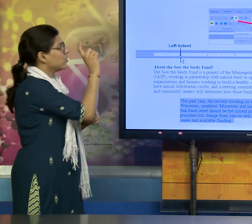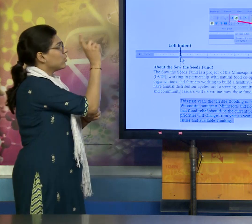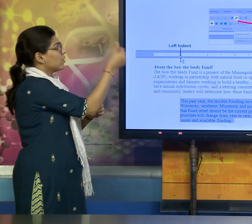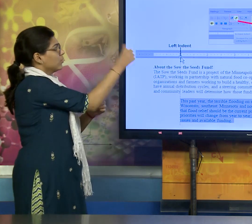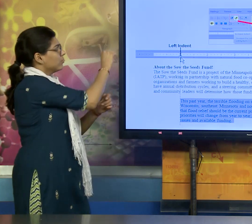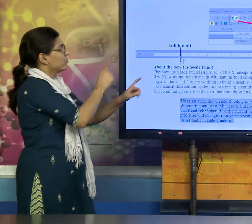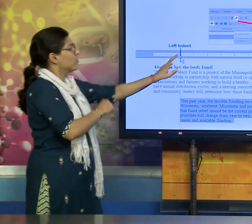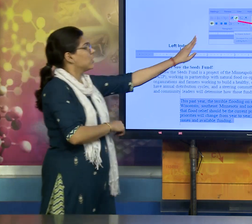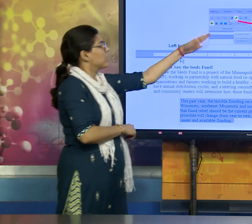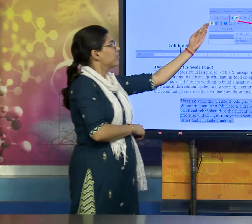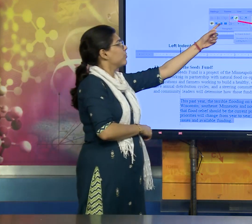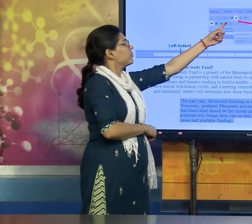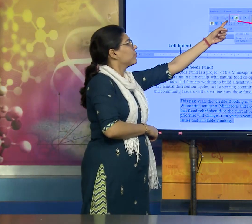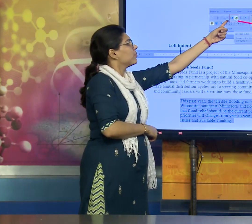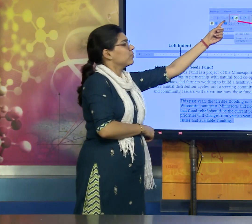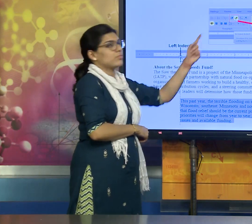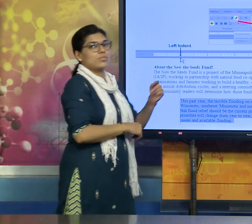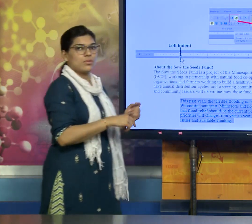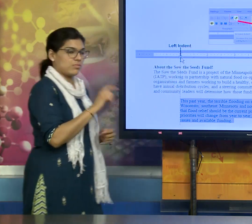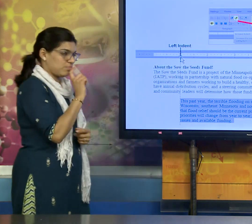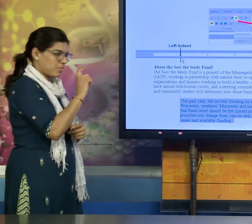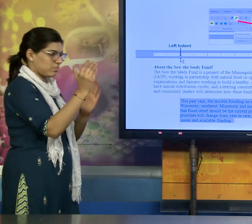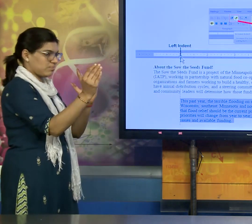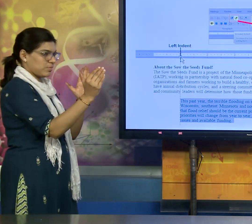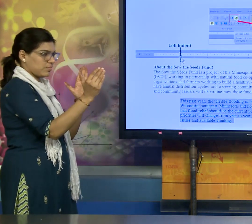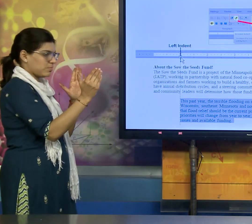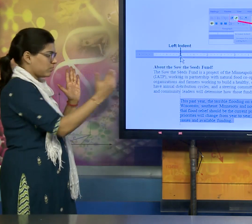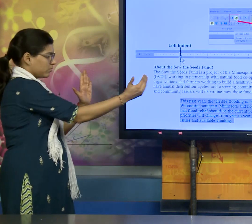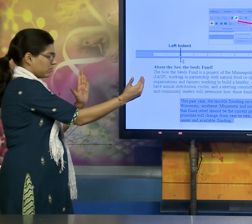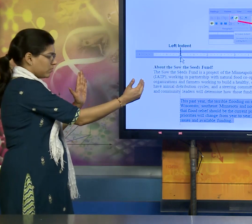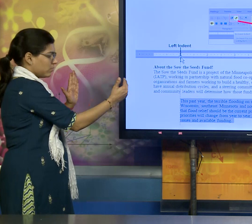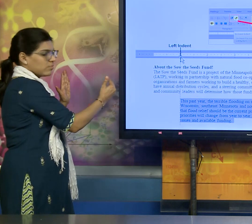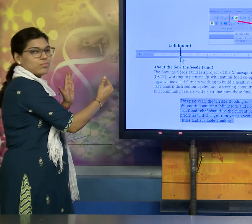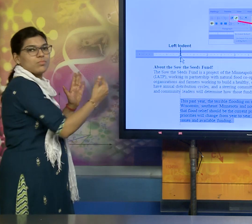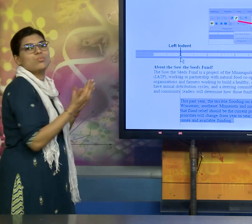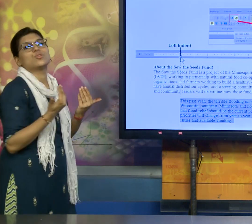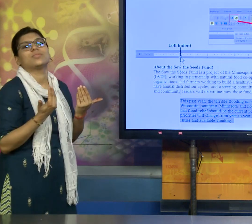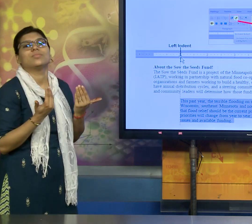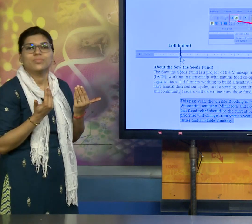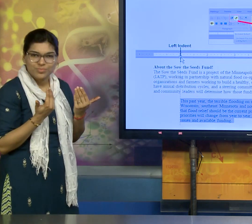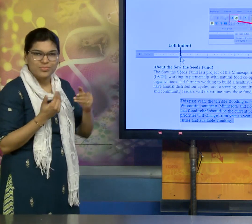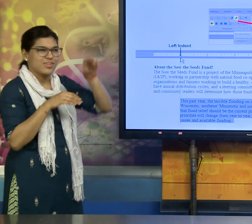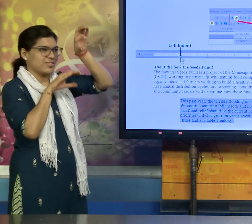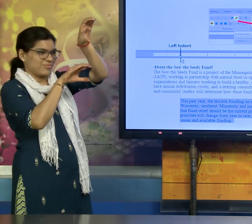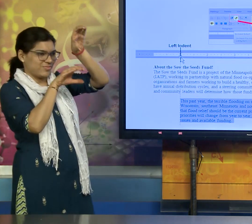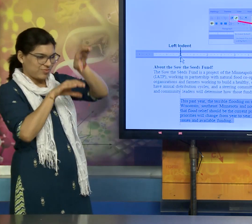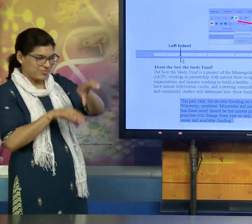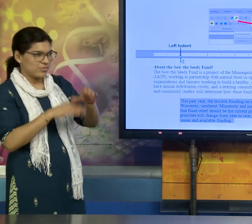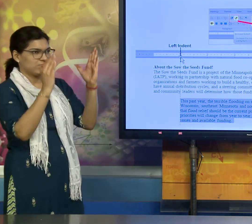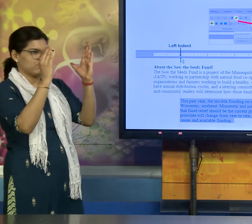From the ruler given on the screen, or you can move your text in